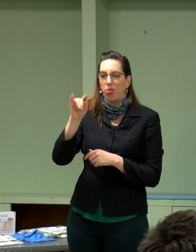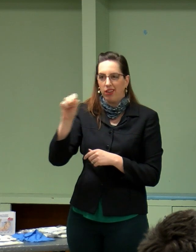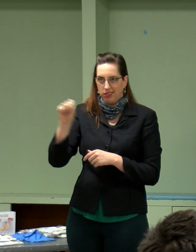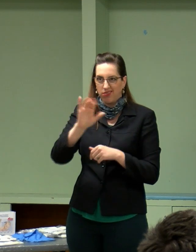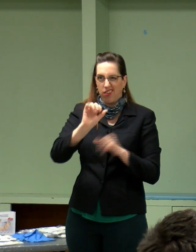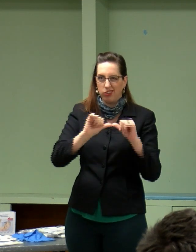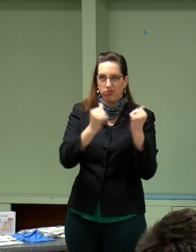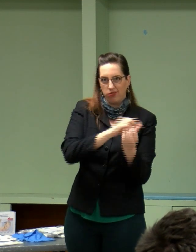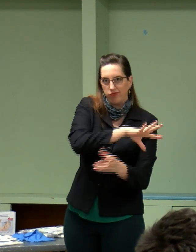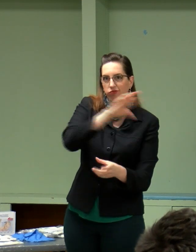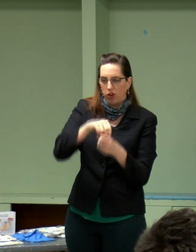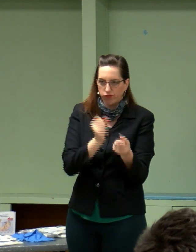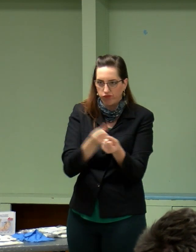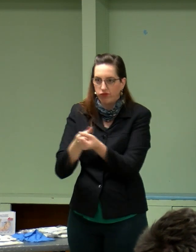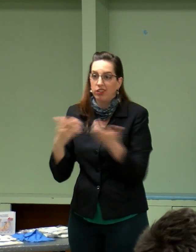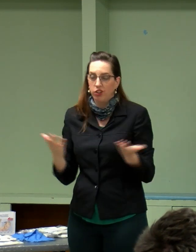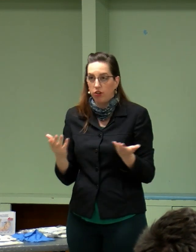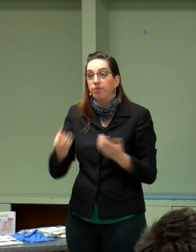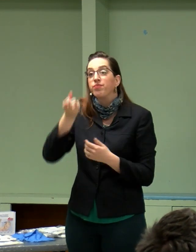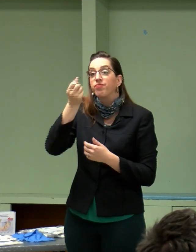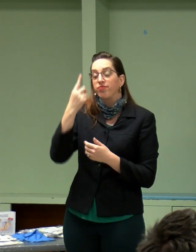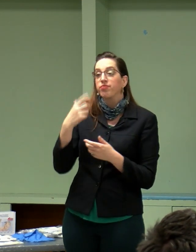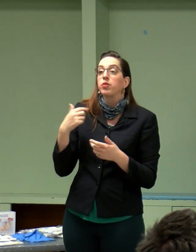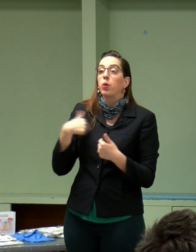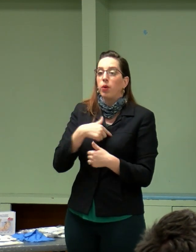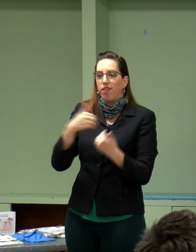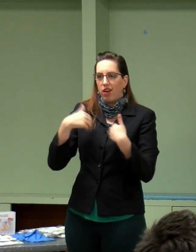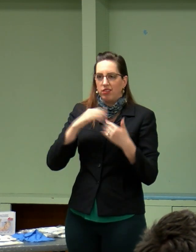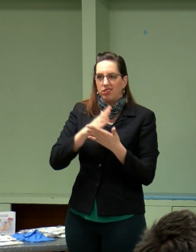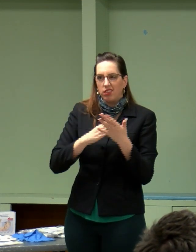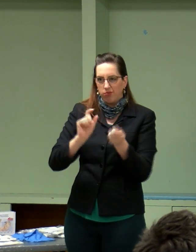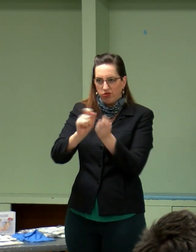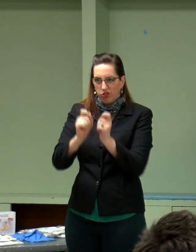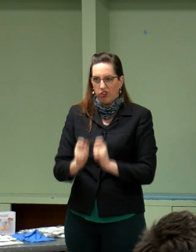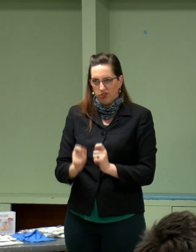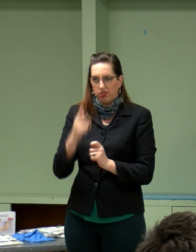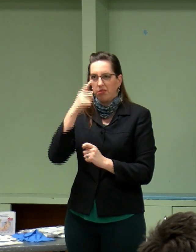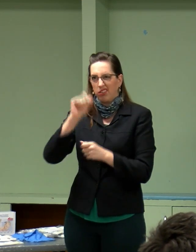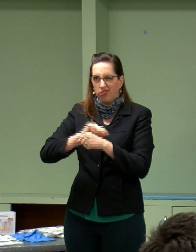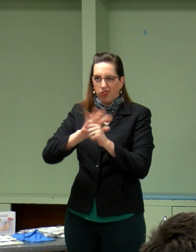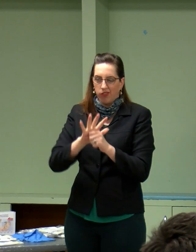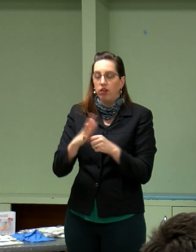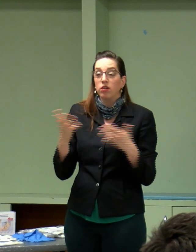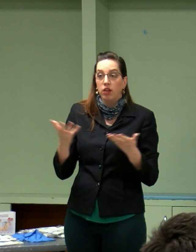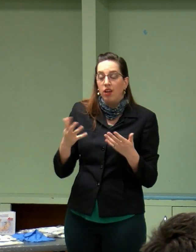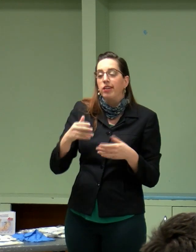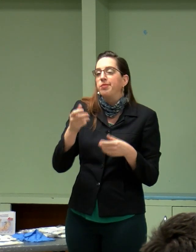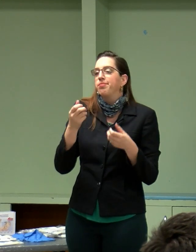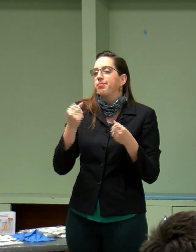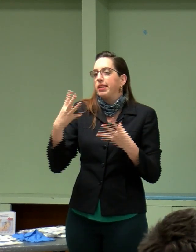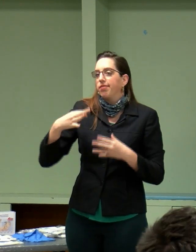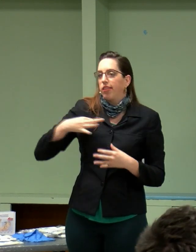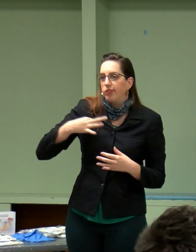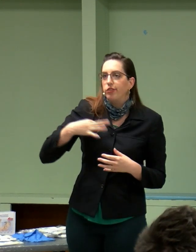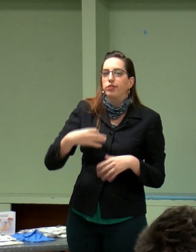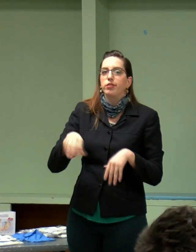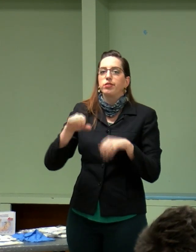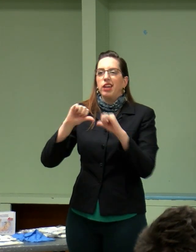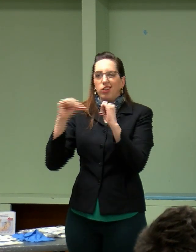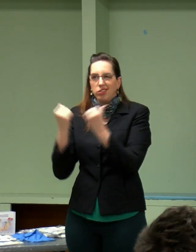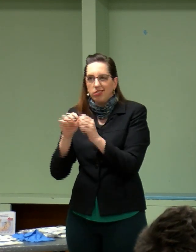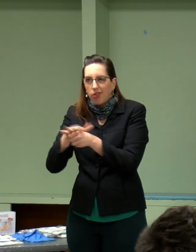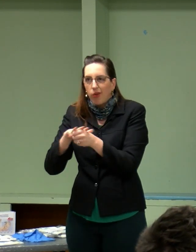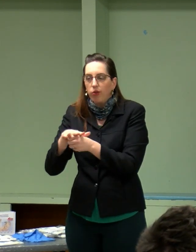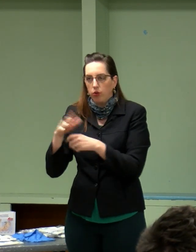as services have been modified due to COVID-19, community volunteers and local agencies have stepped up to